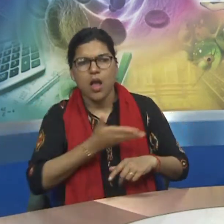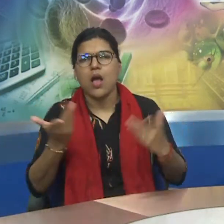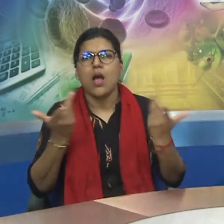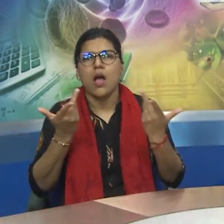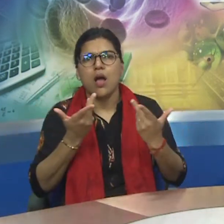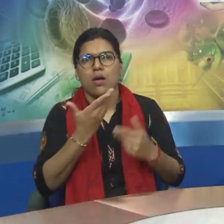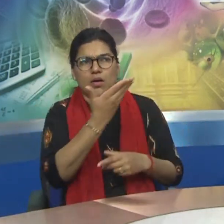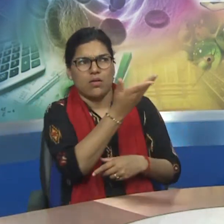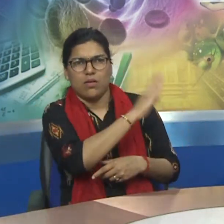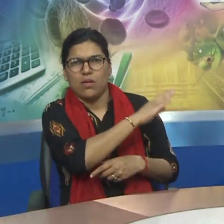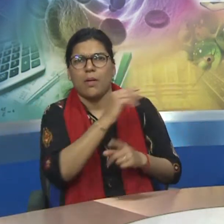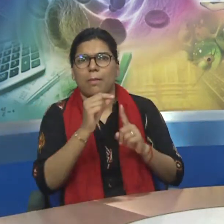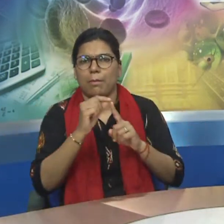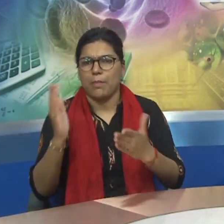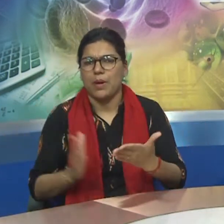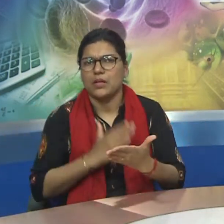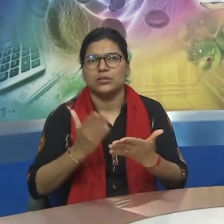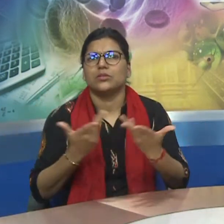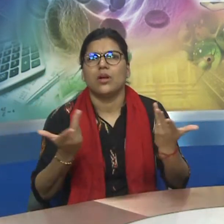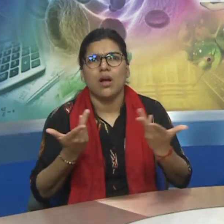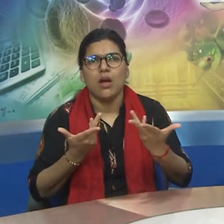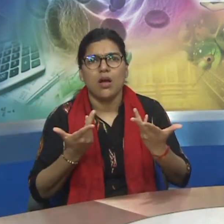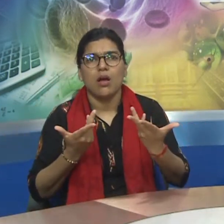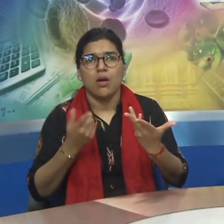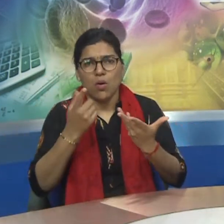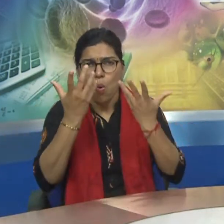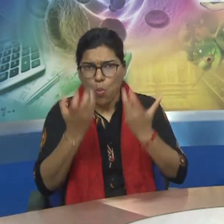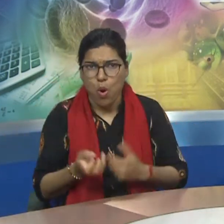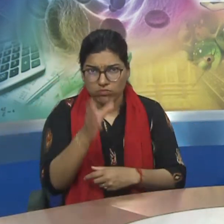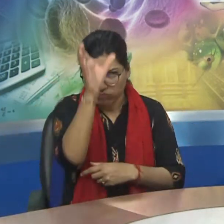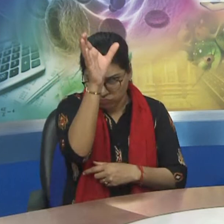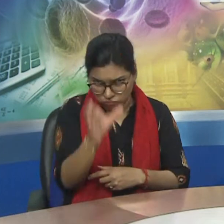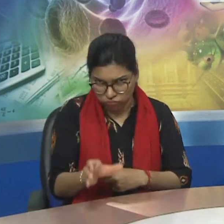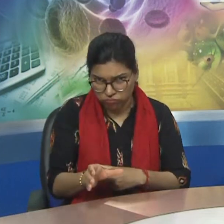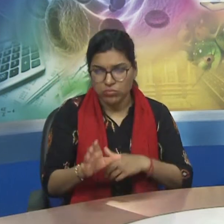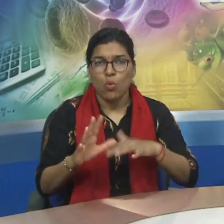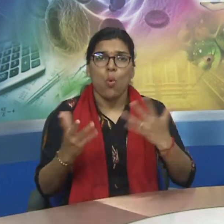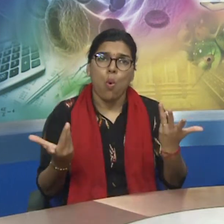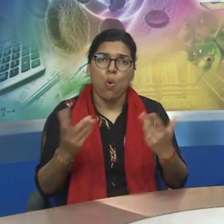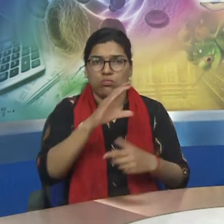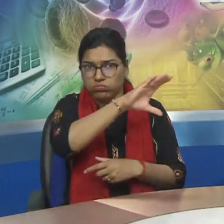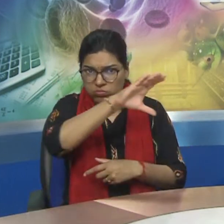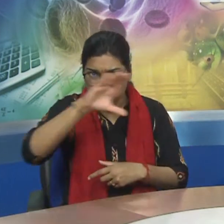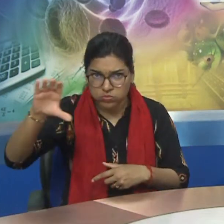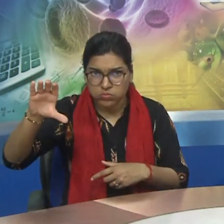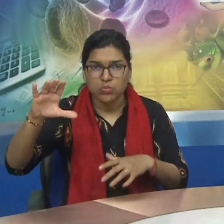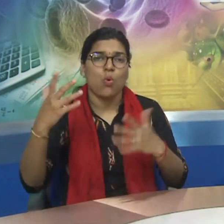when you will click on that page option, you will see that pop up, and the next